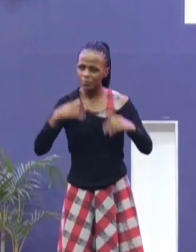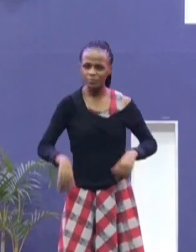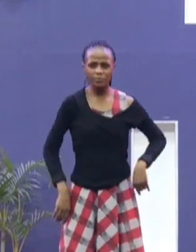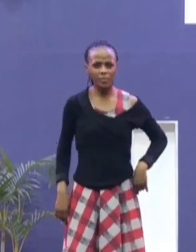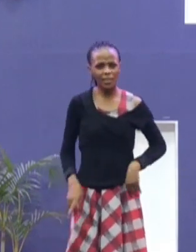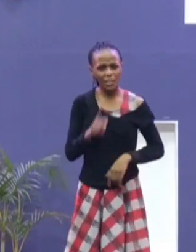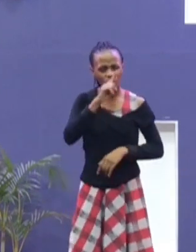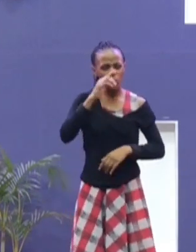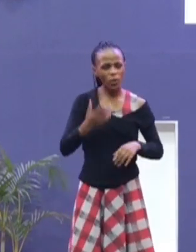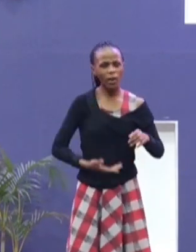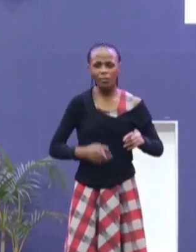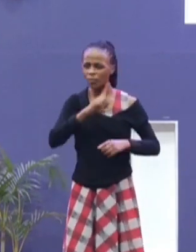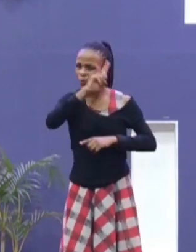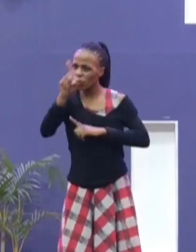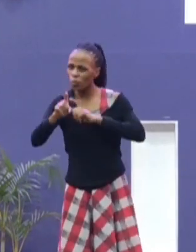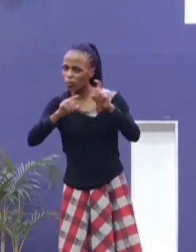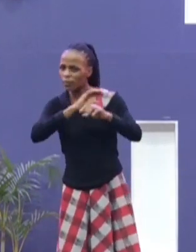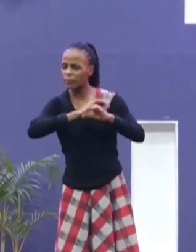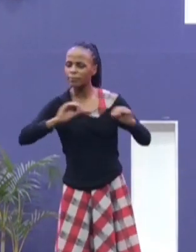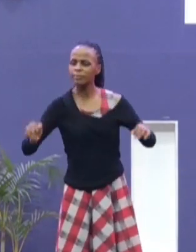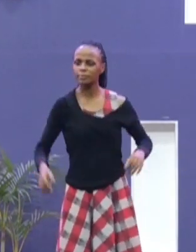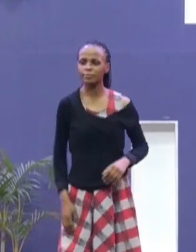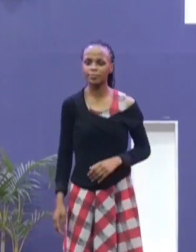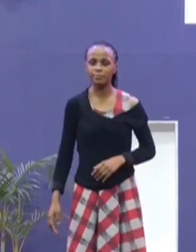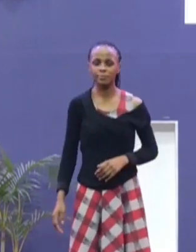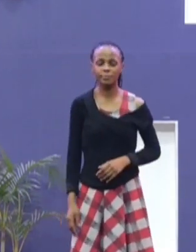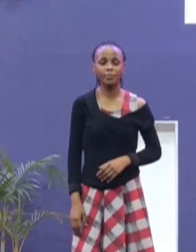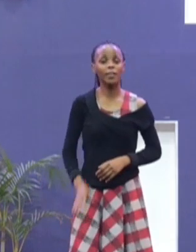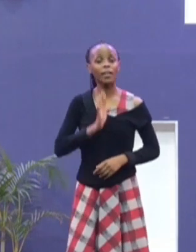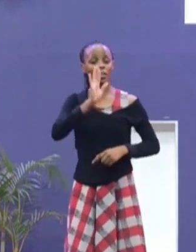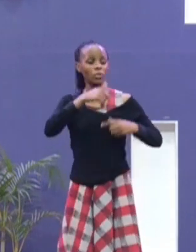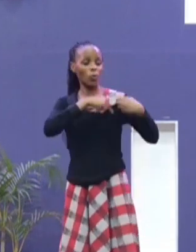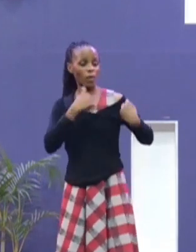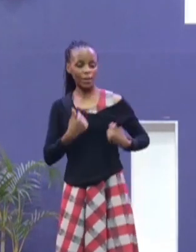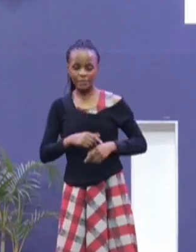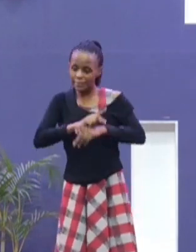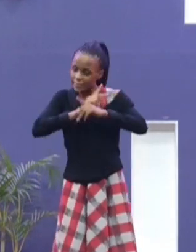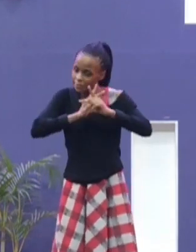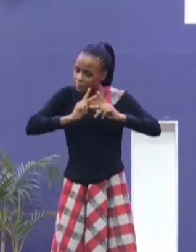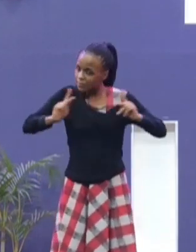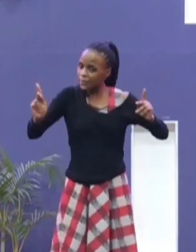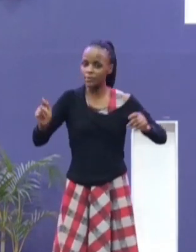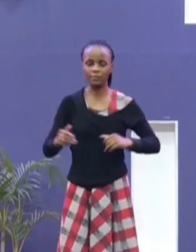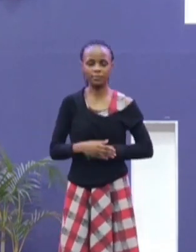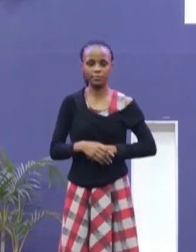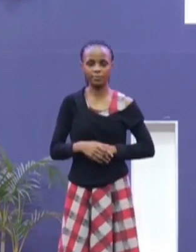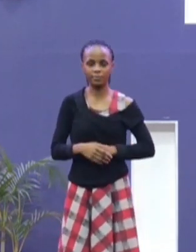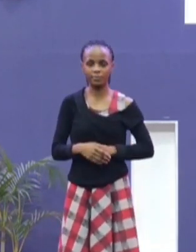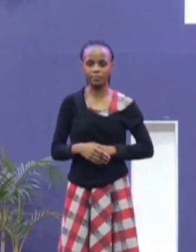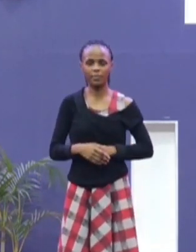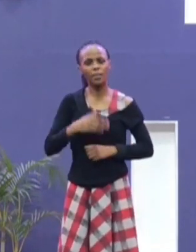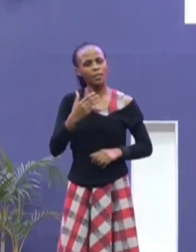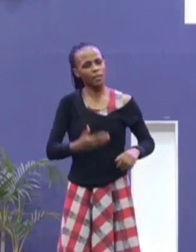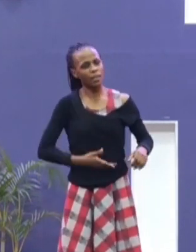you have questions? Tolina bibuuzo. Is your heart at peace? Omutima gwe guteredde bulungi. Have